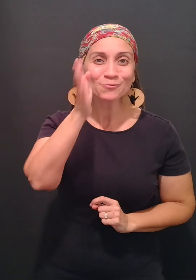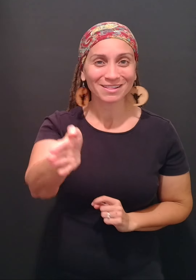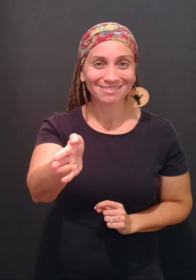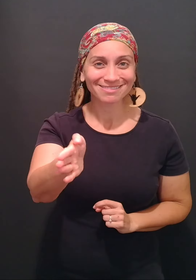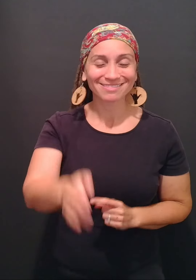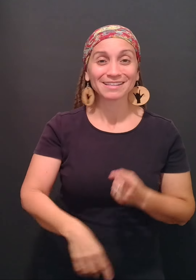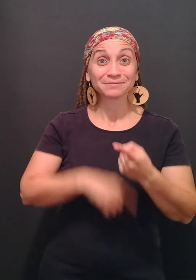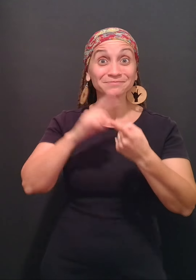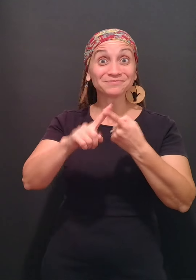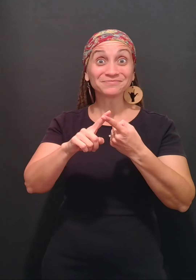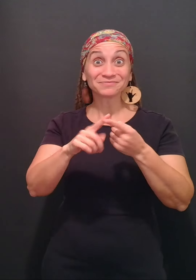are changed.